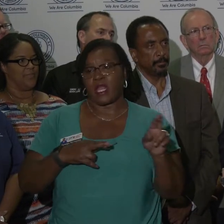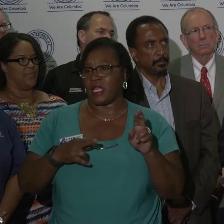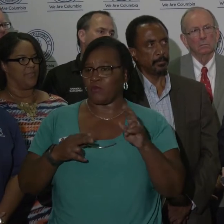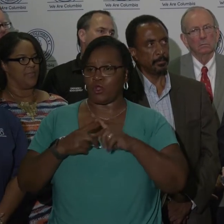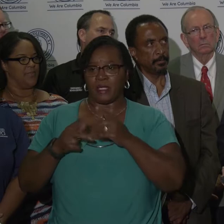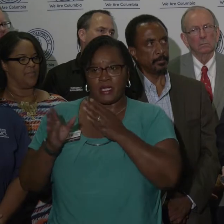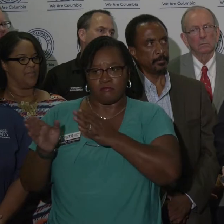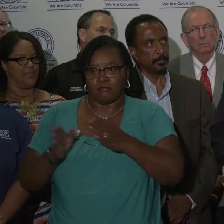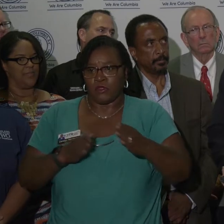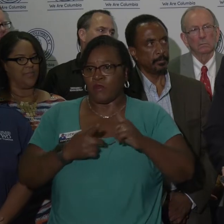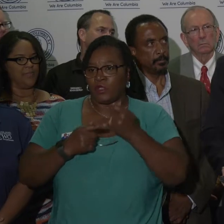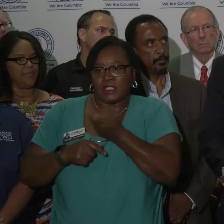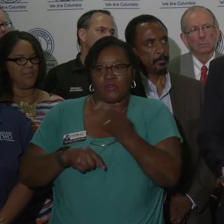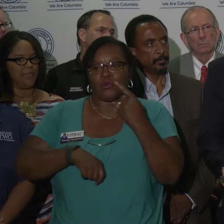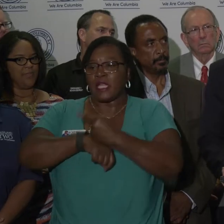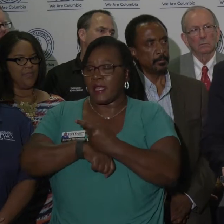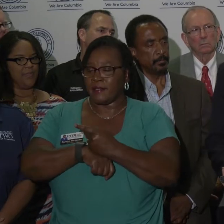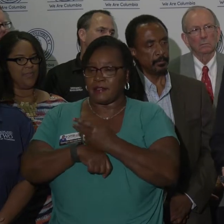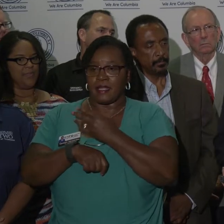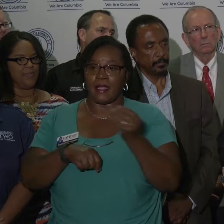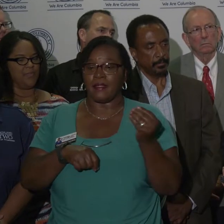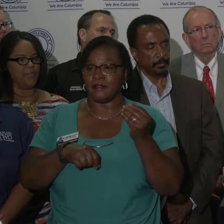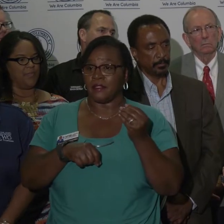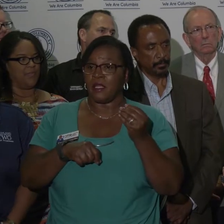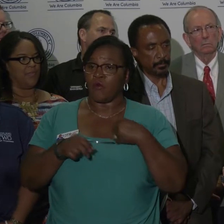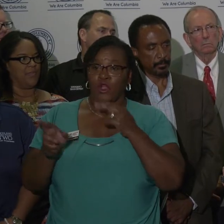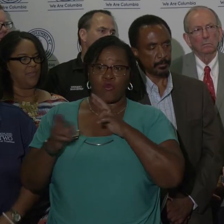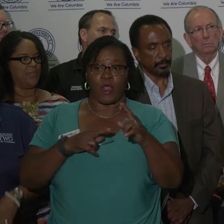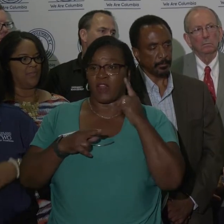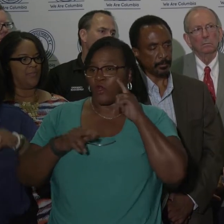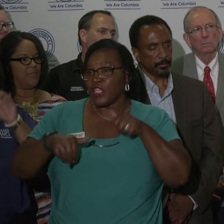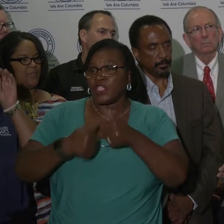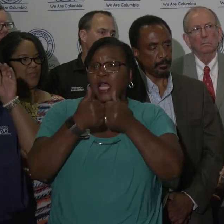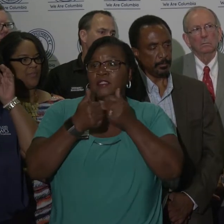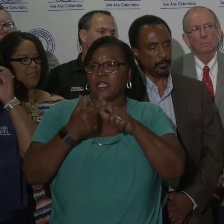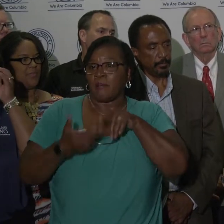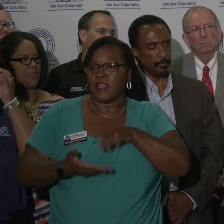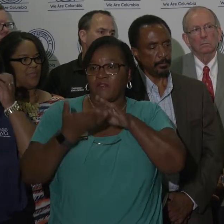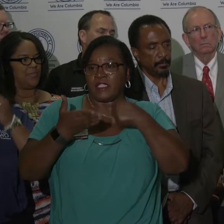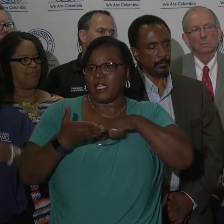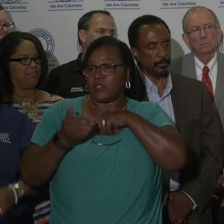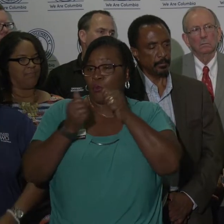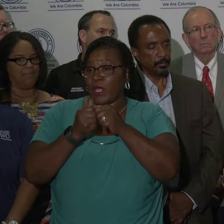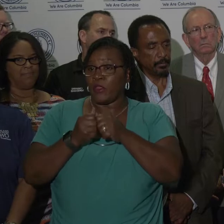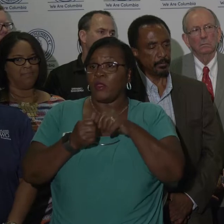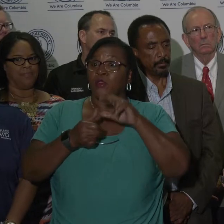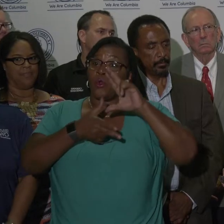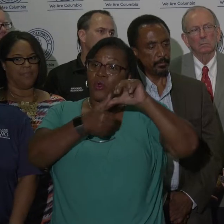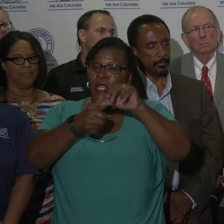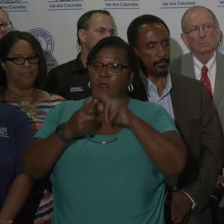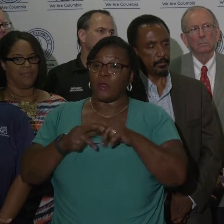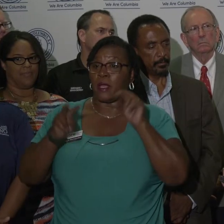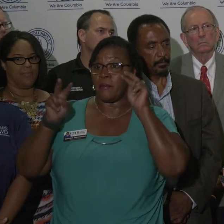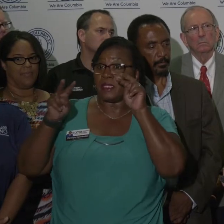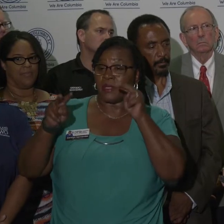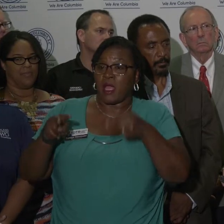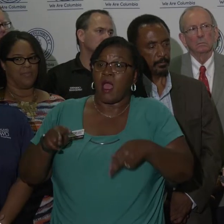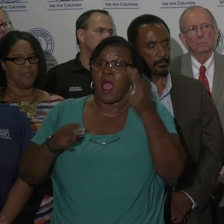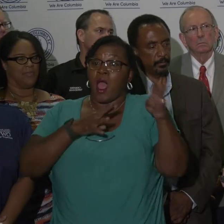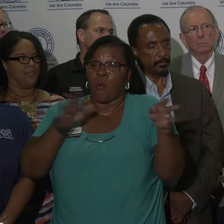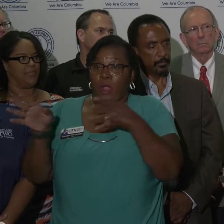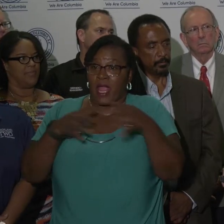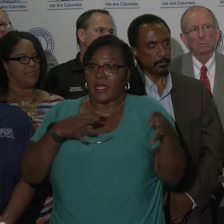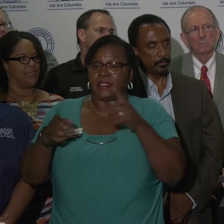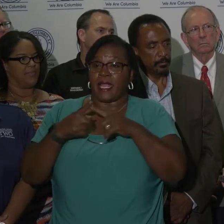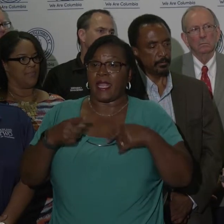have been preparing for several days, and we are ready for the challenges that may face us with this storm. We are anticipating high winds, some